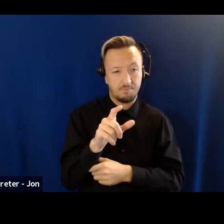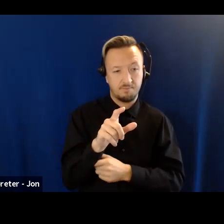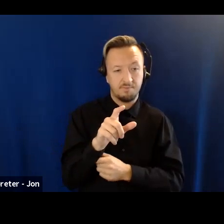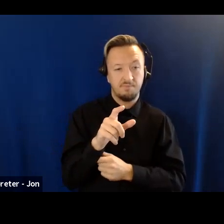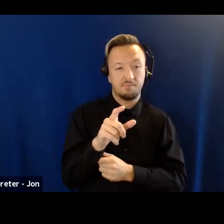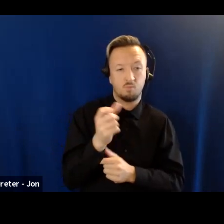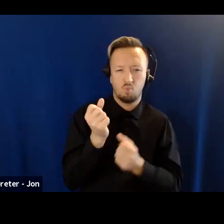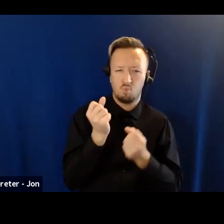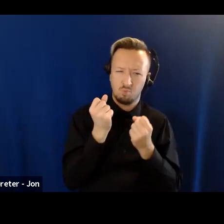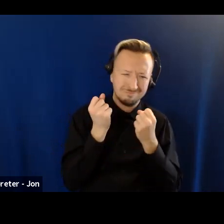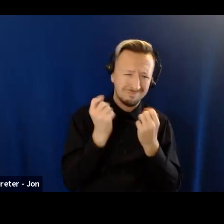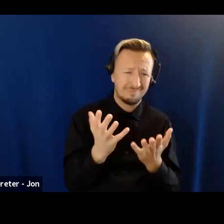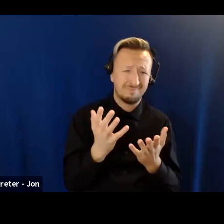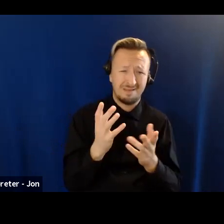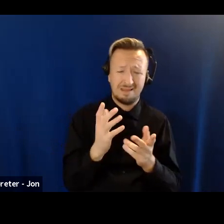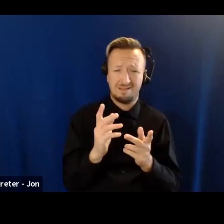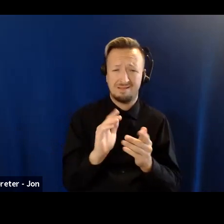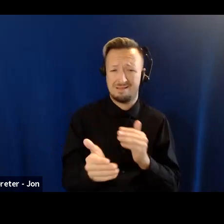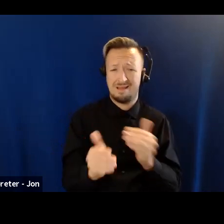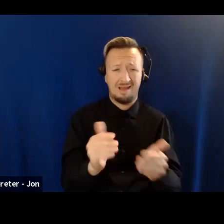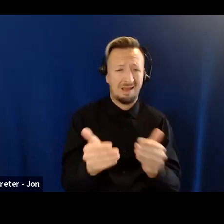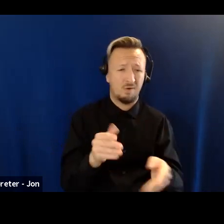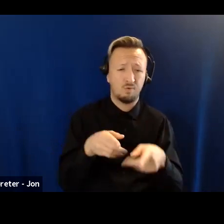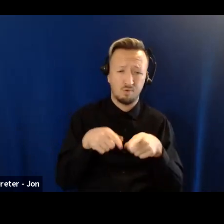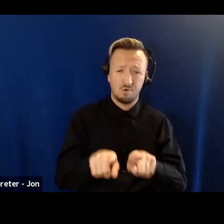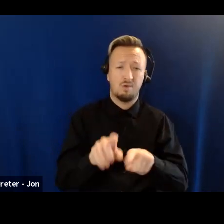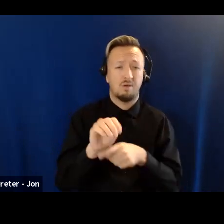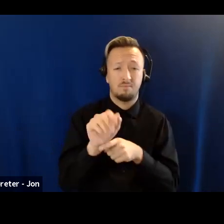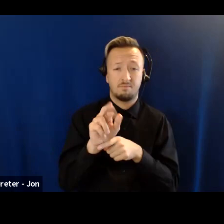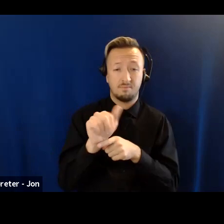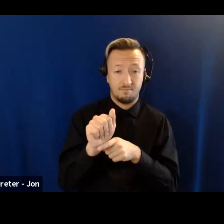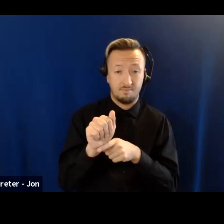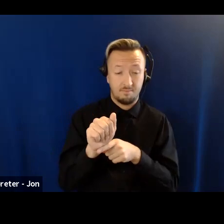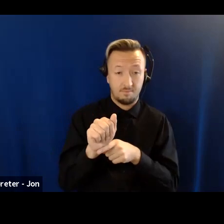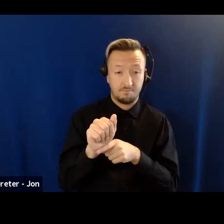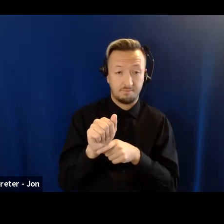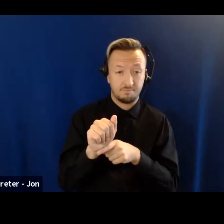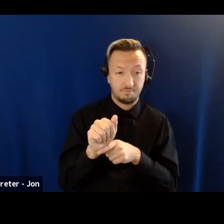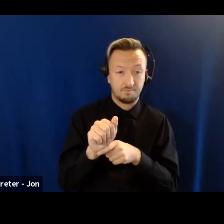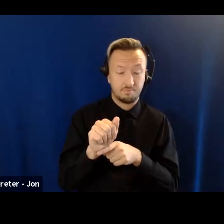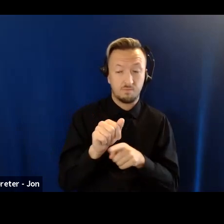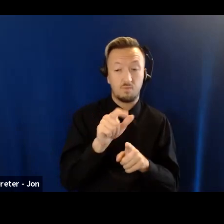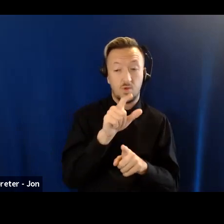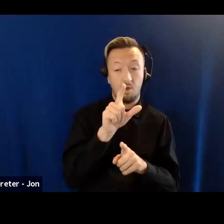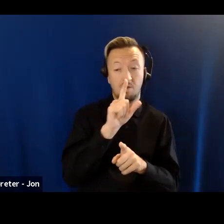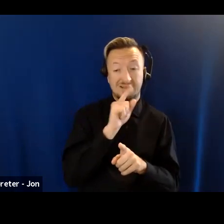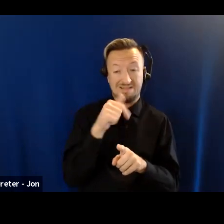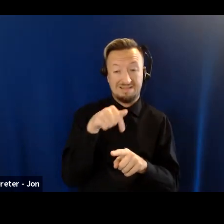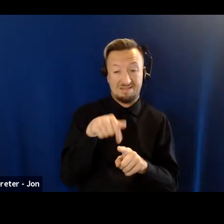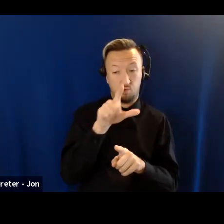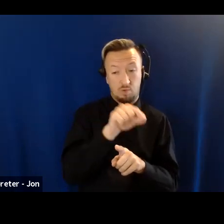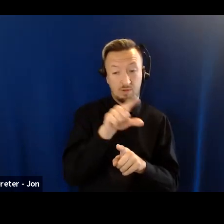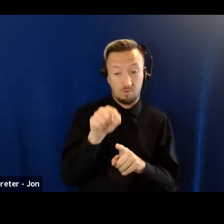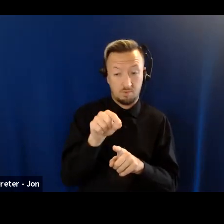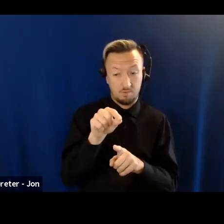Too many died on countless during Maria. In 2019, at the beginning of 2020, with